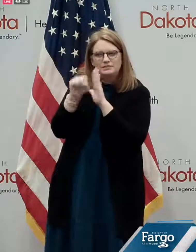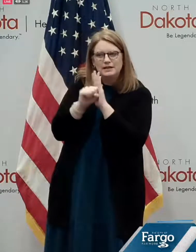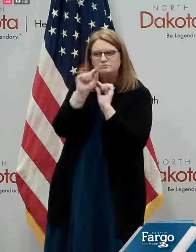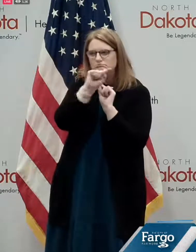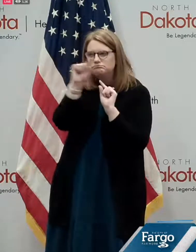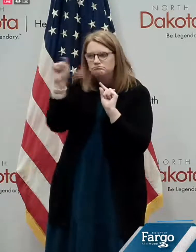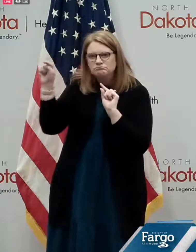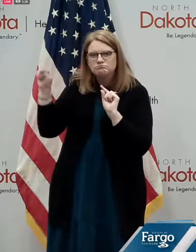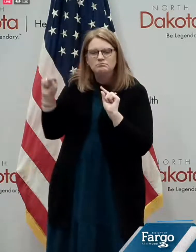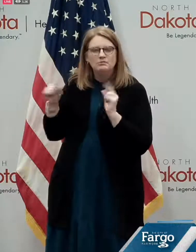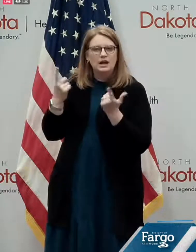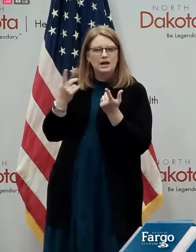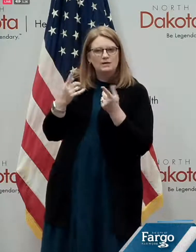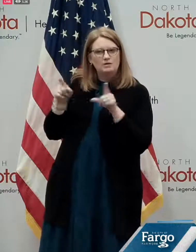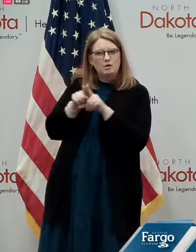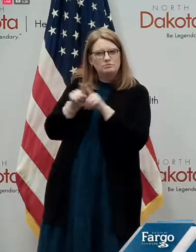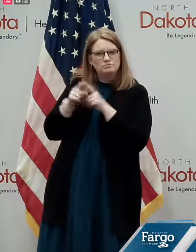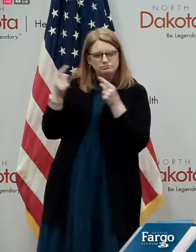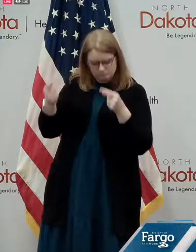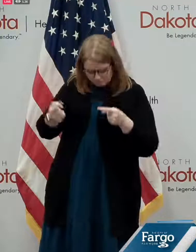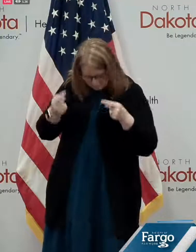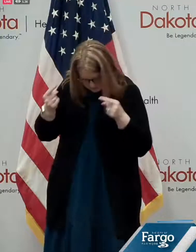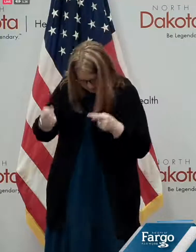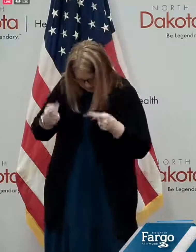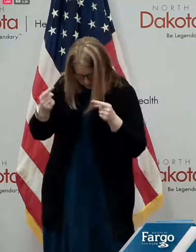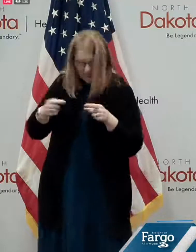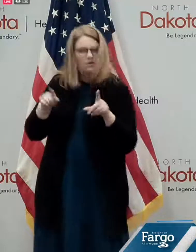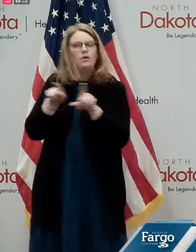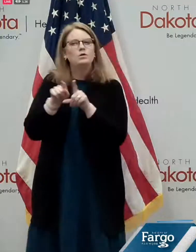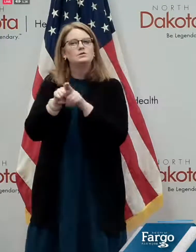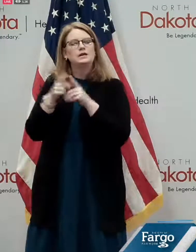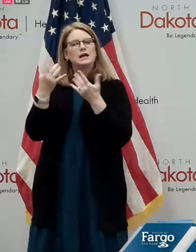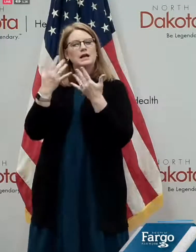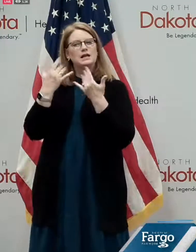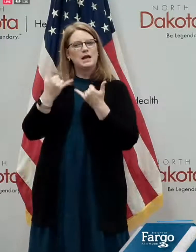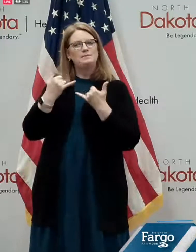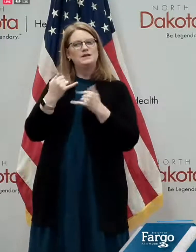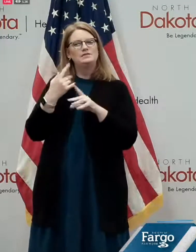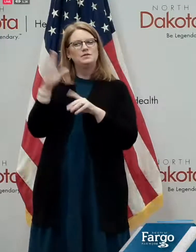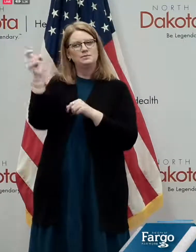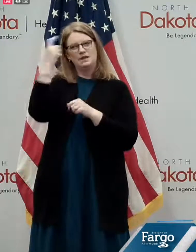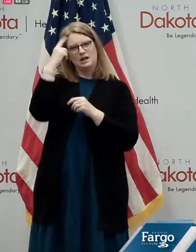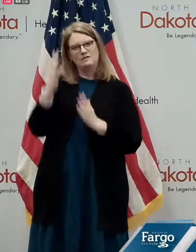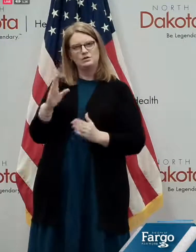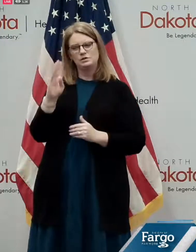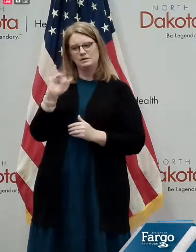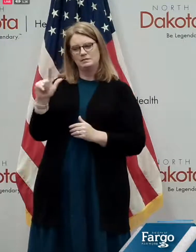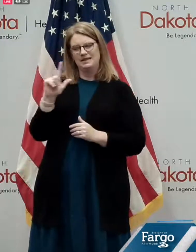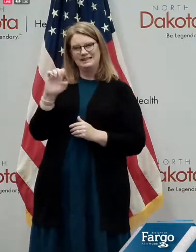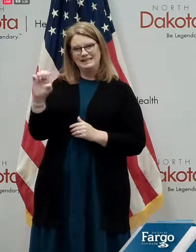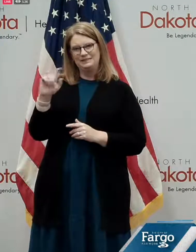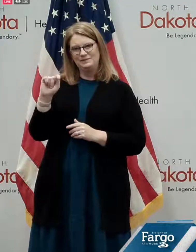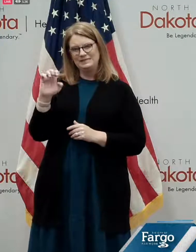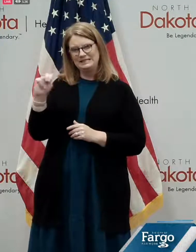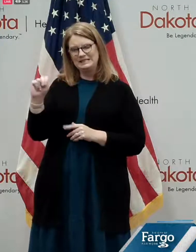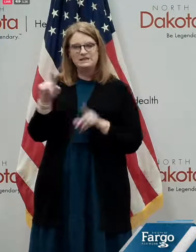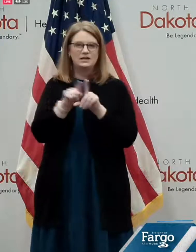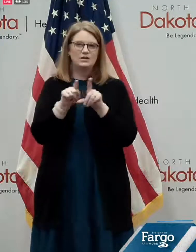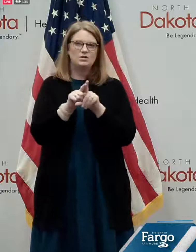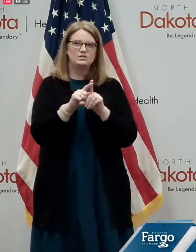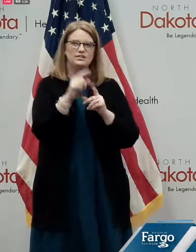some of the challenges that were on there, because we also had updates from Governors Bill Lee in Tennessee and Doug Ducey in